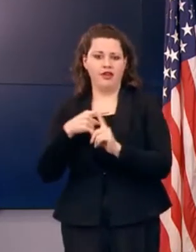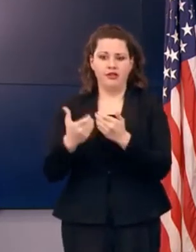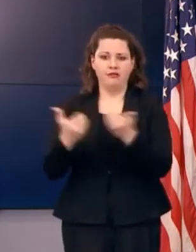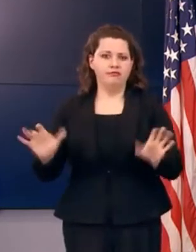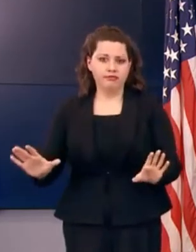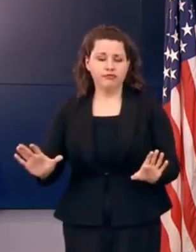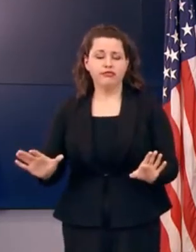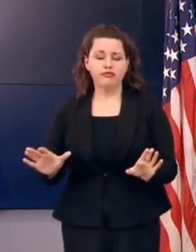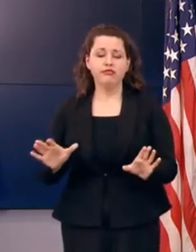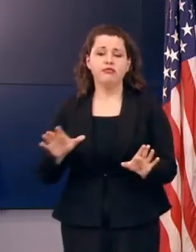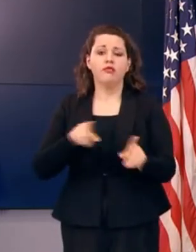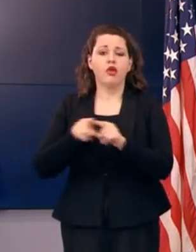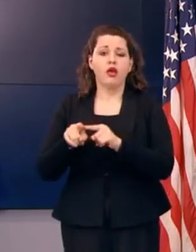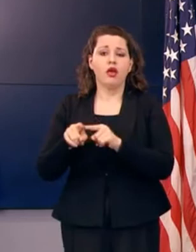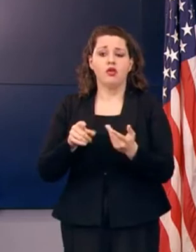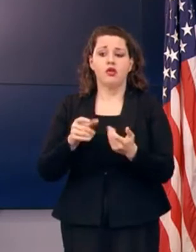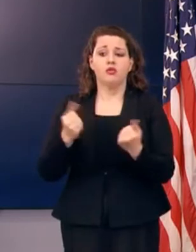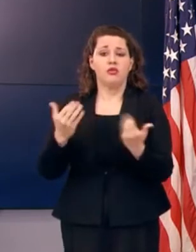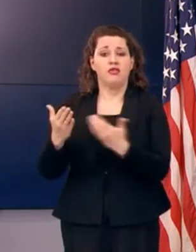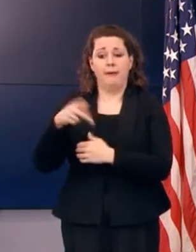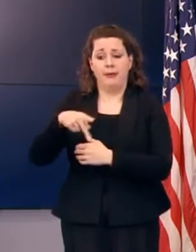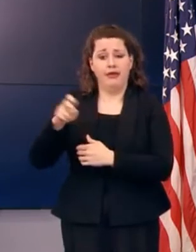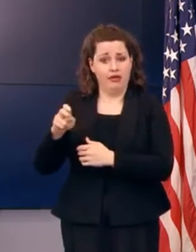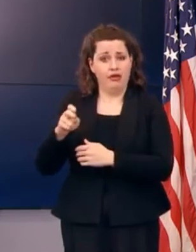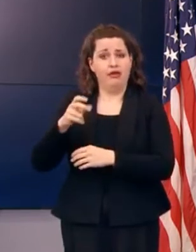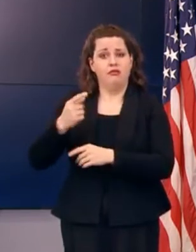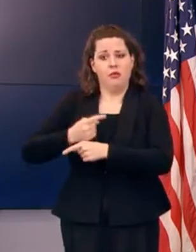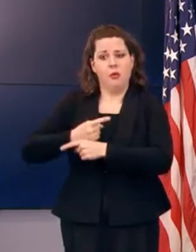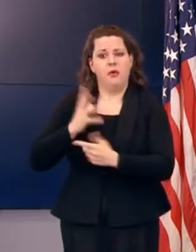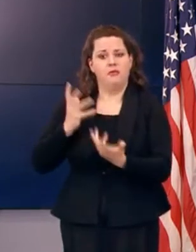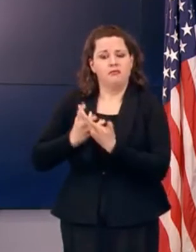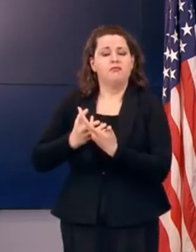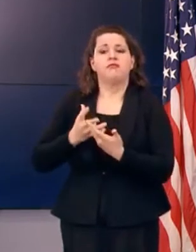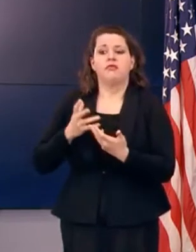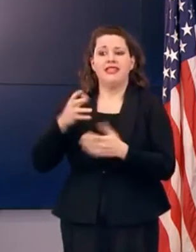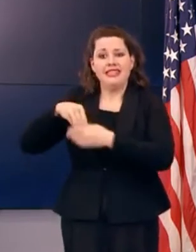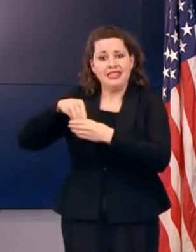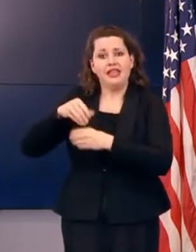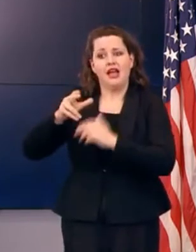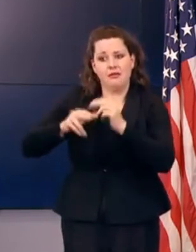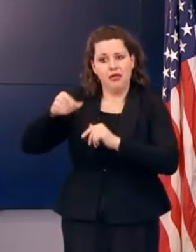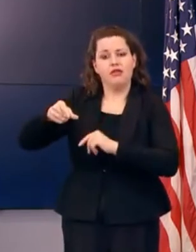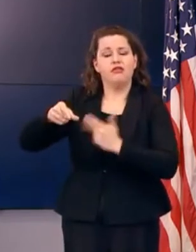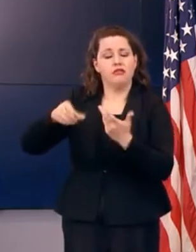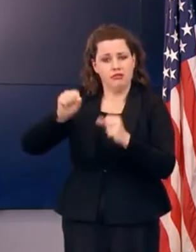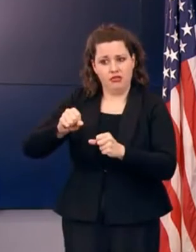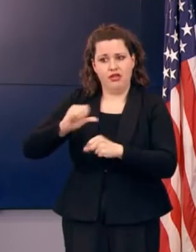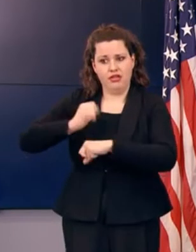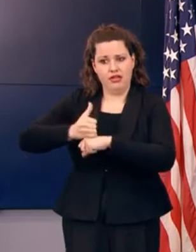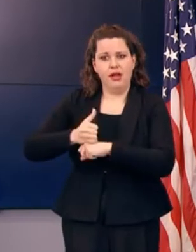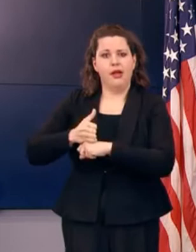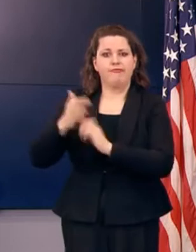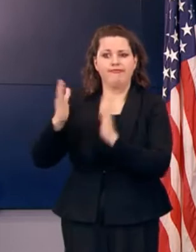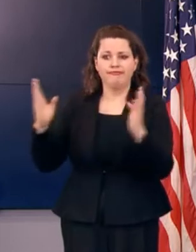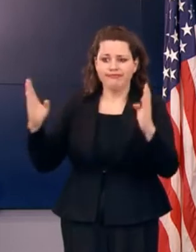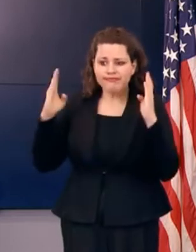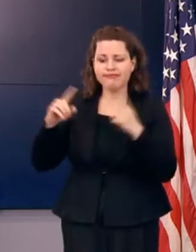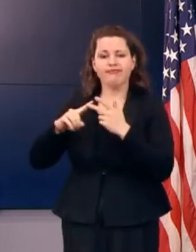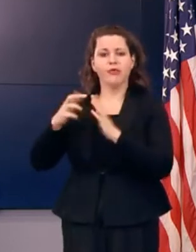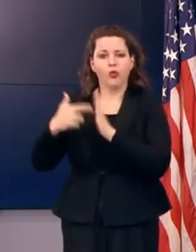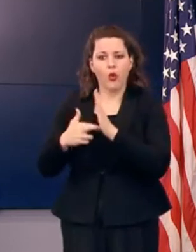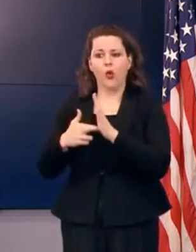well as providing appropriate PPE, doing measures inside of the plant to continue to protect this essential workforce,